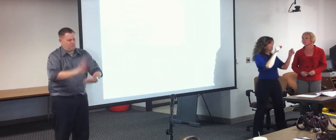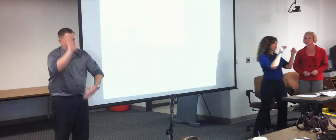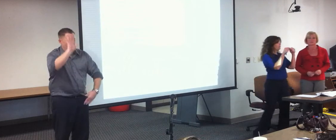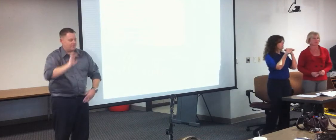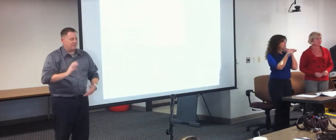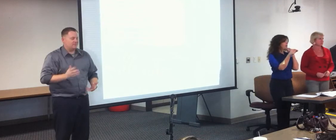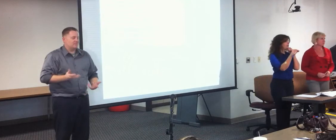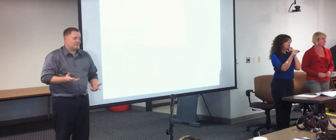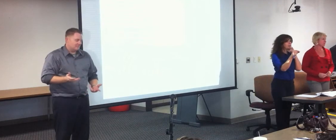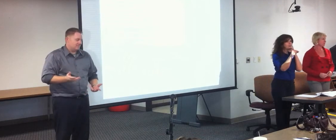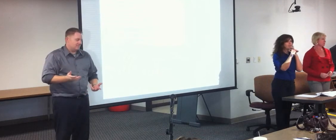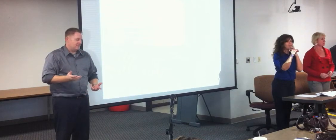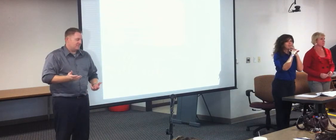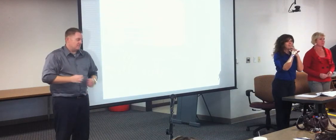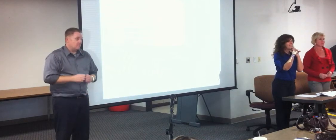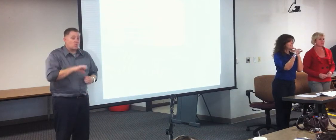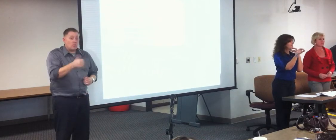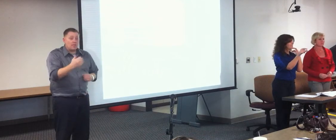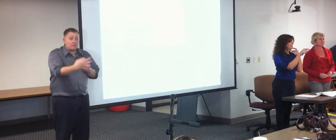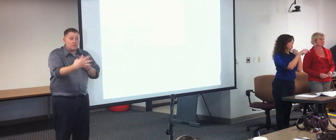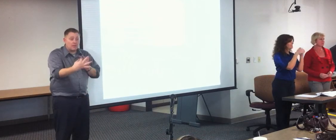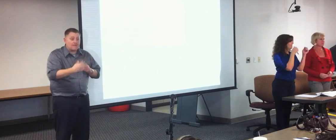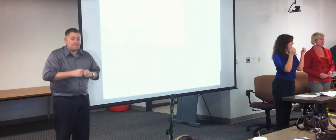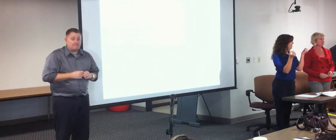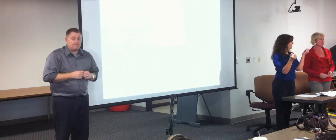Okay, other feedback?